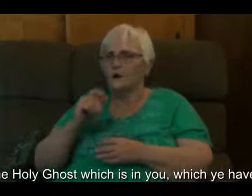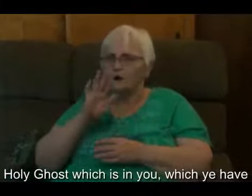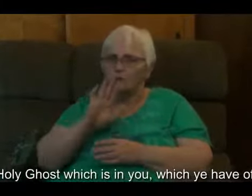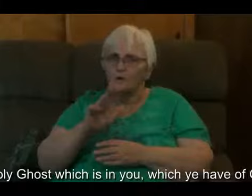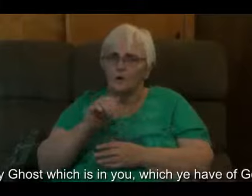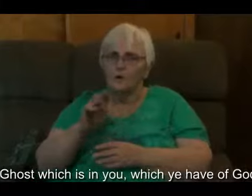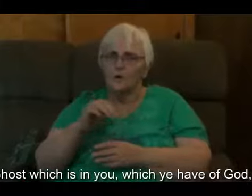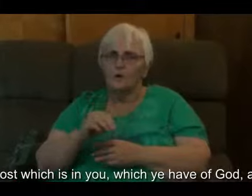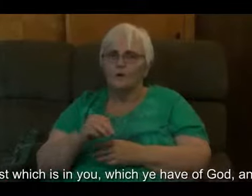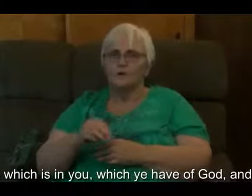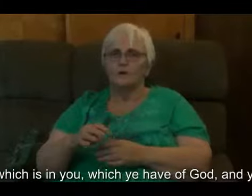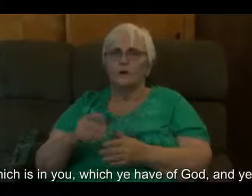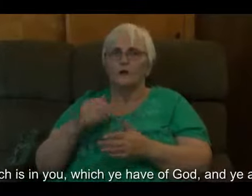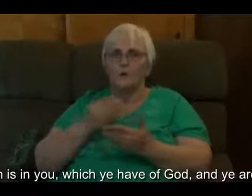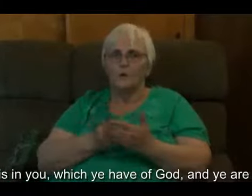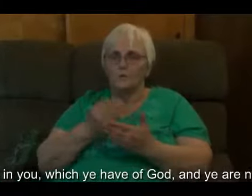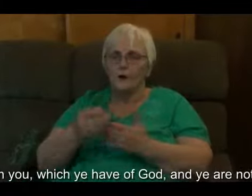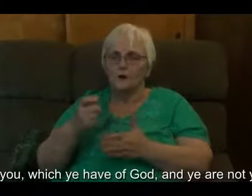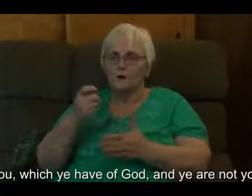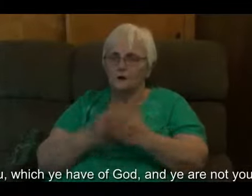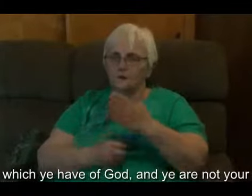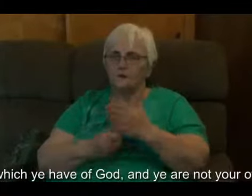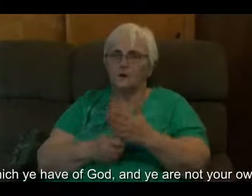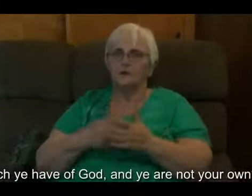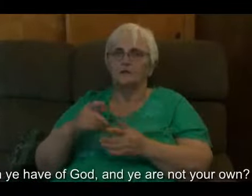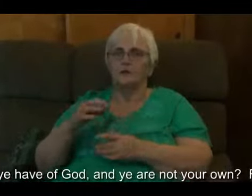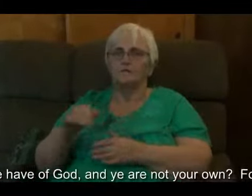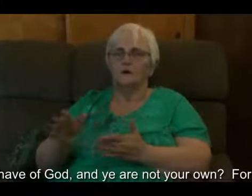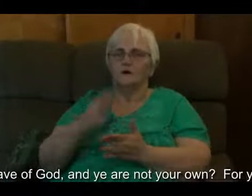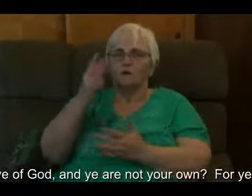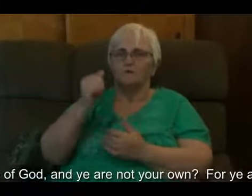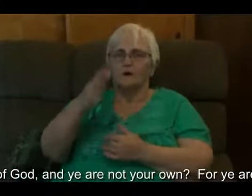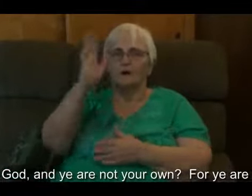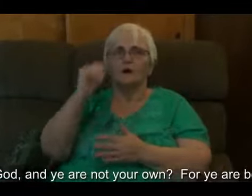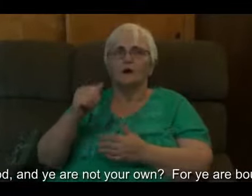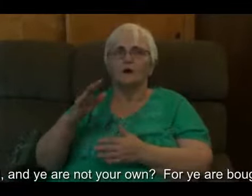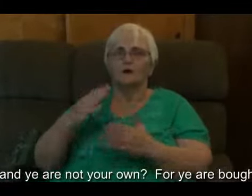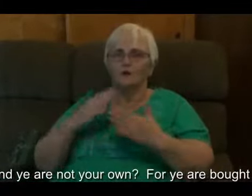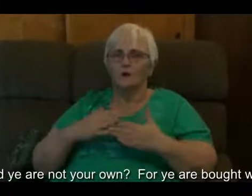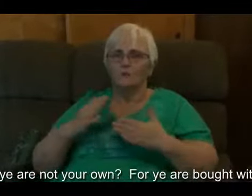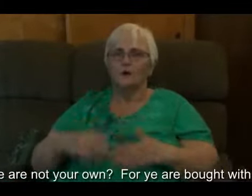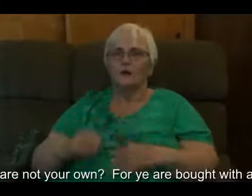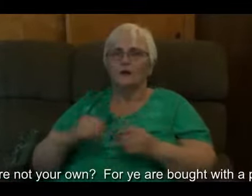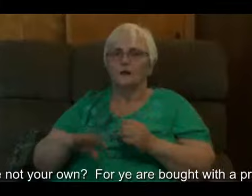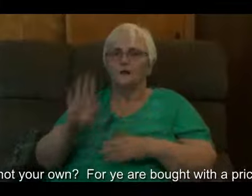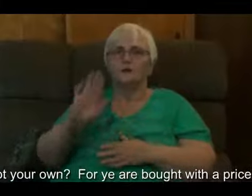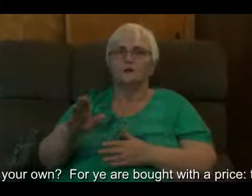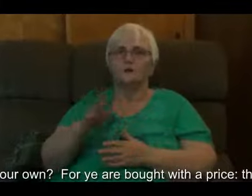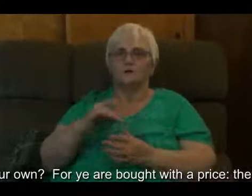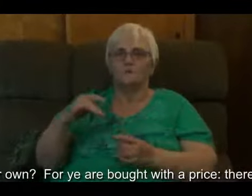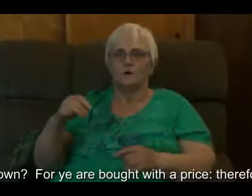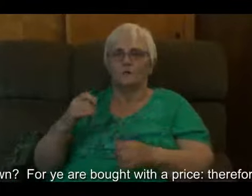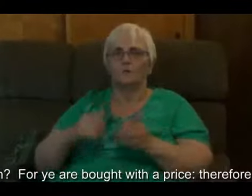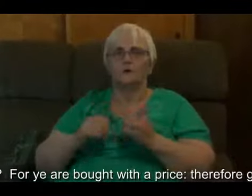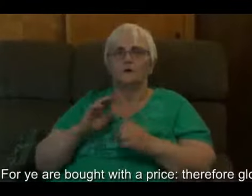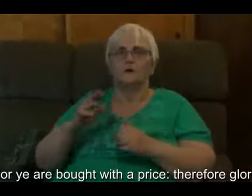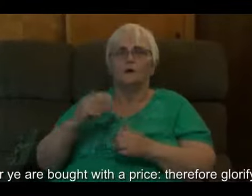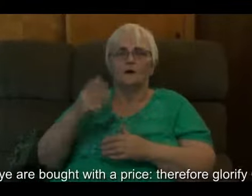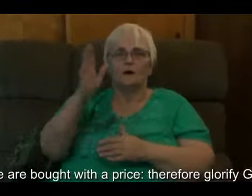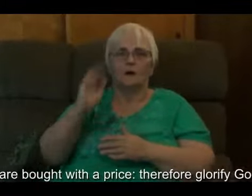For you were bought at a price. Therefore glorify God in your body and in your spirit, which are God's. Hallelujah. And